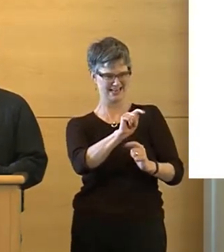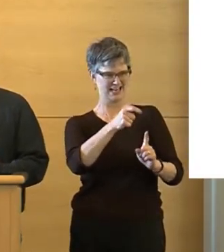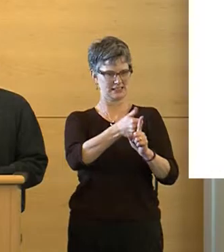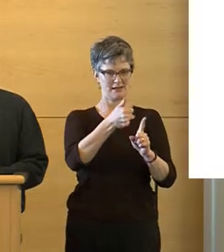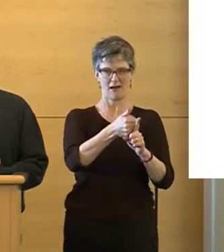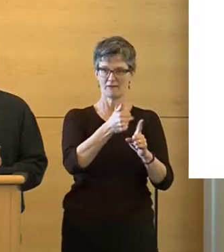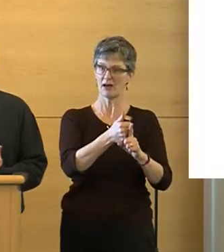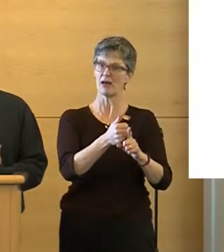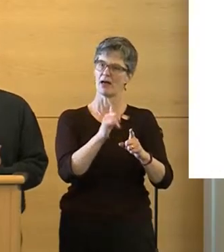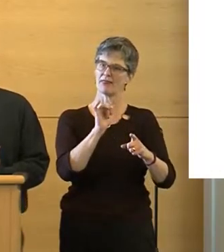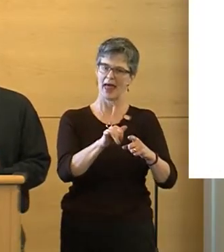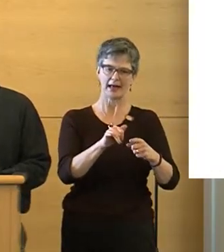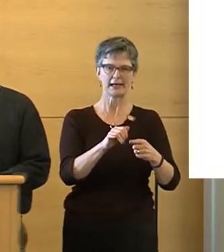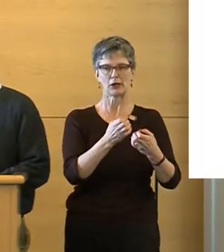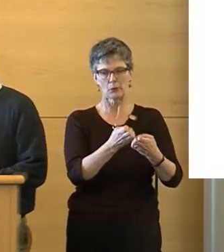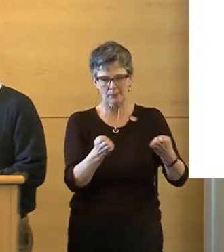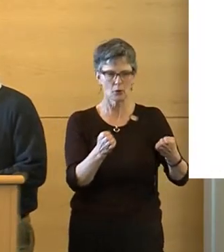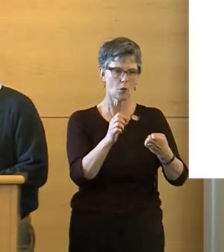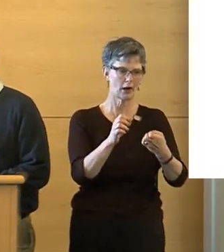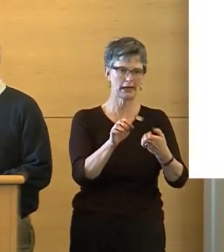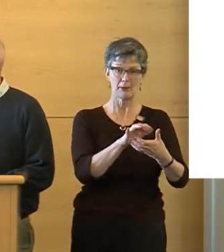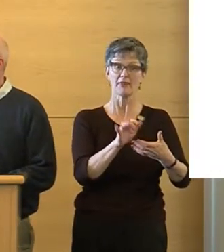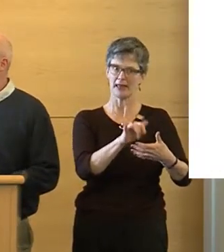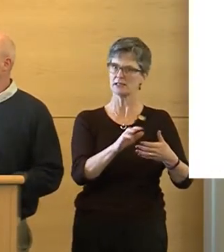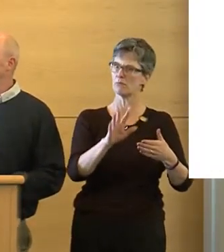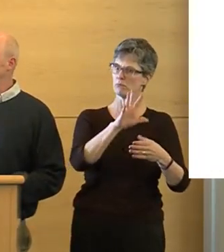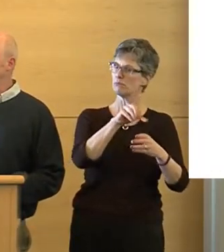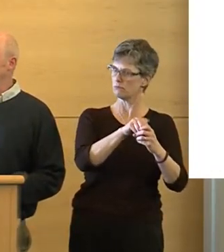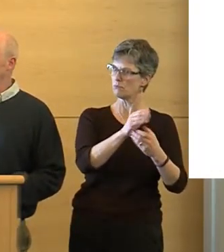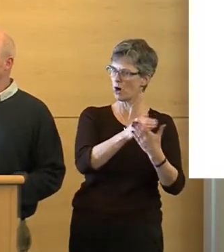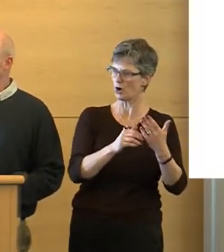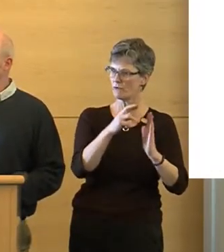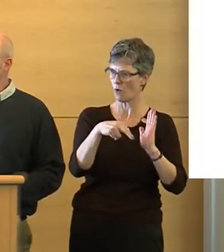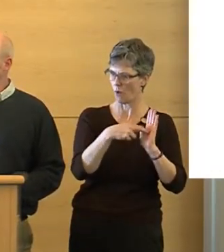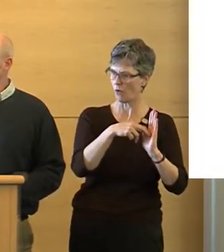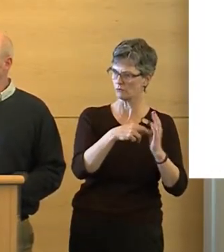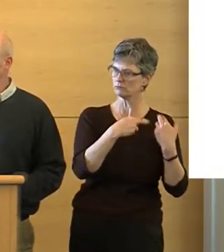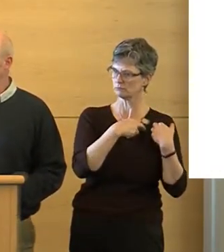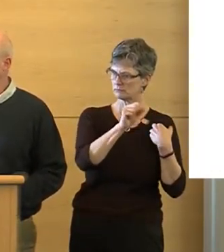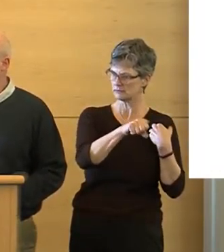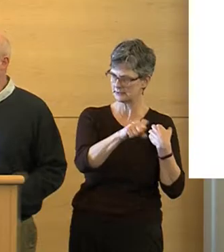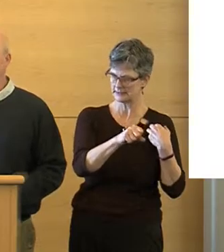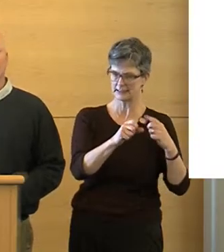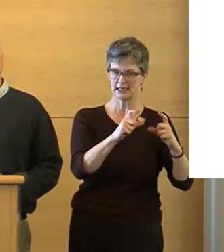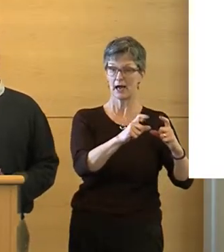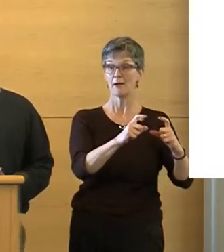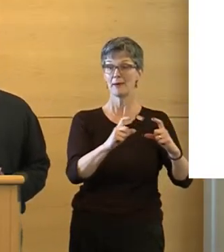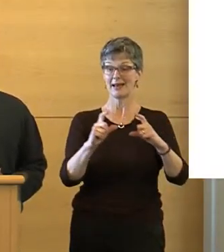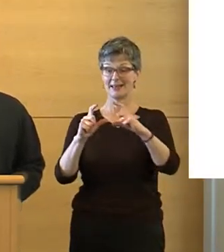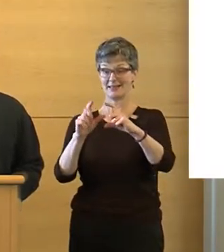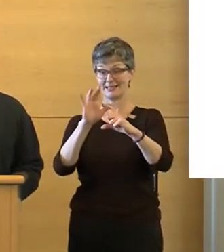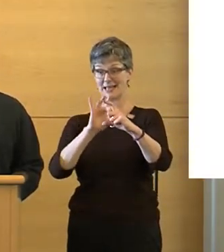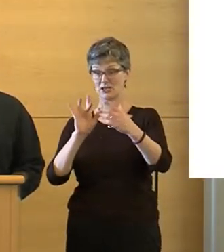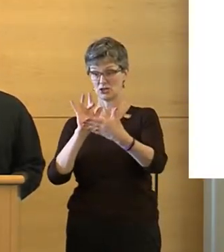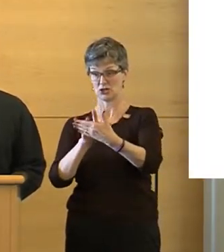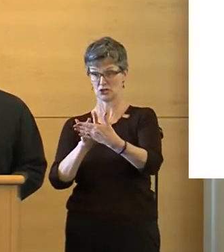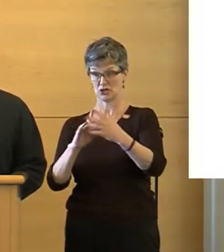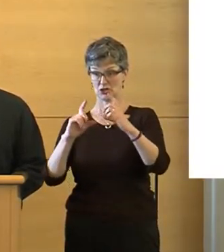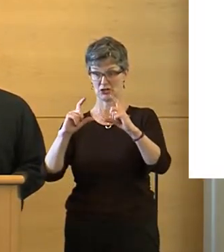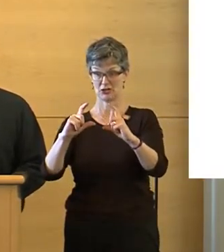are responsible for ensuring that digital communication is accessible. One of those is the assistive